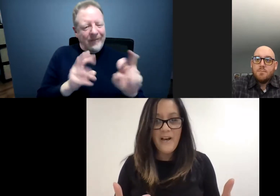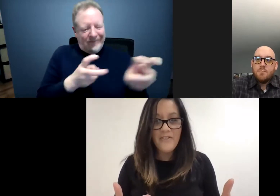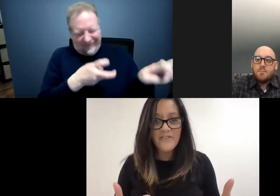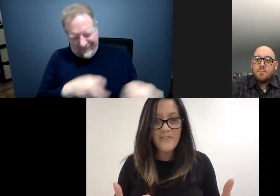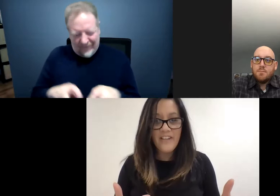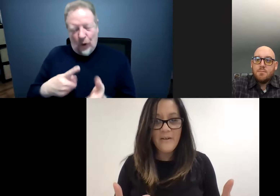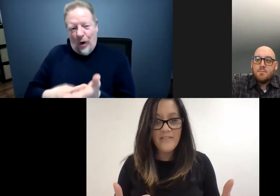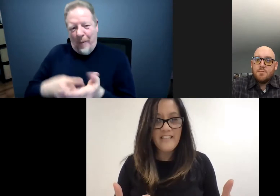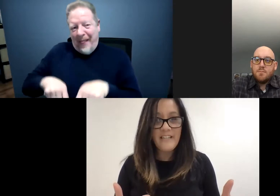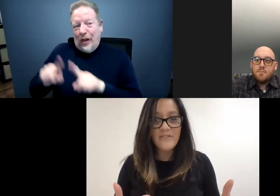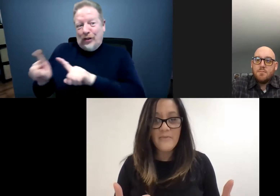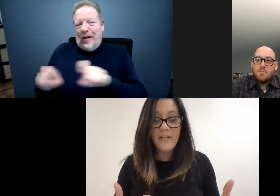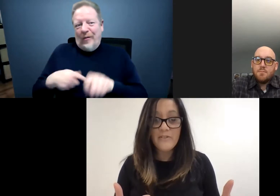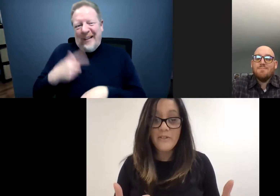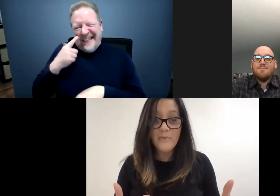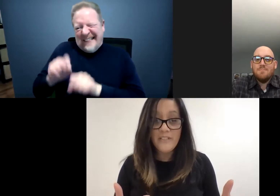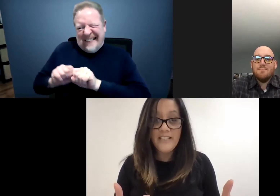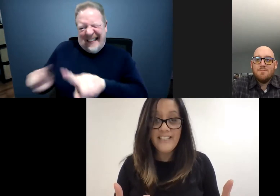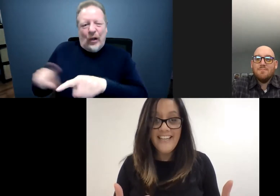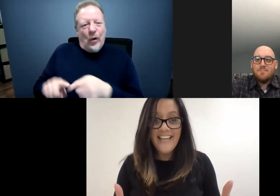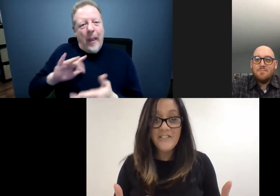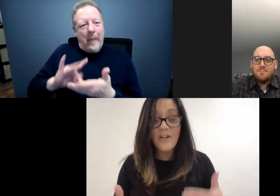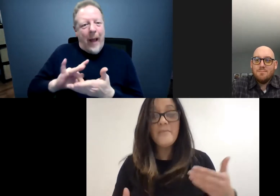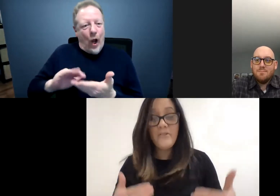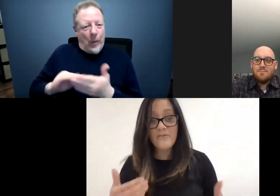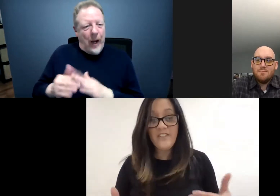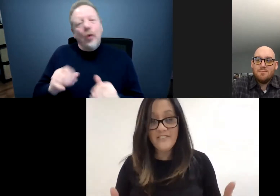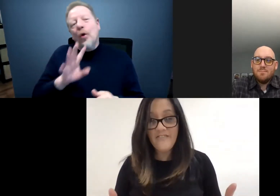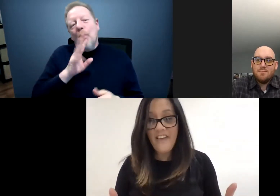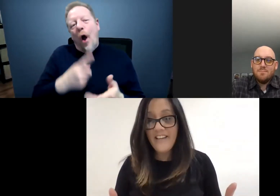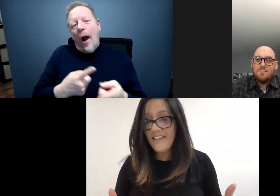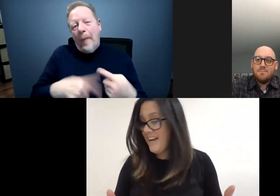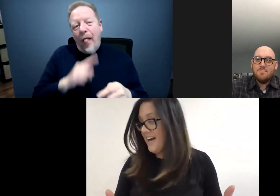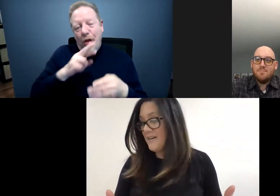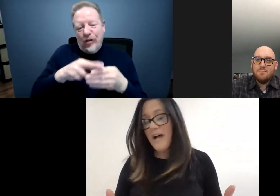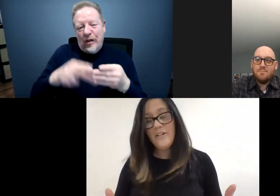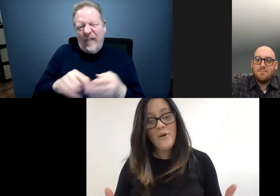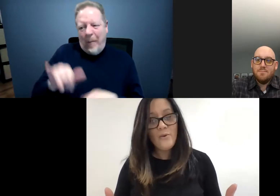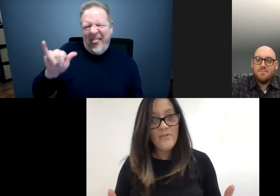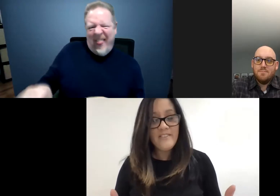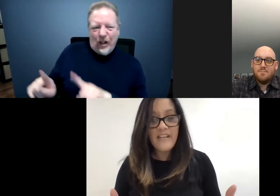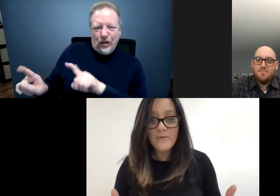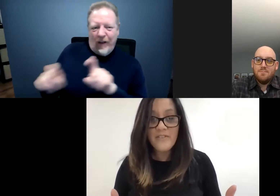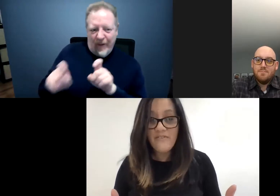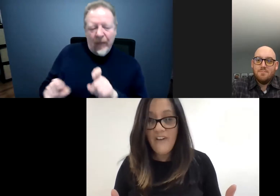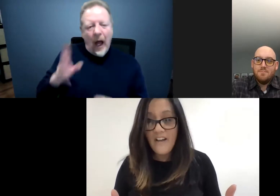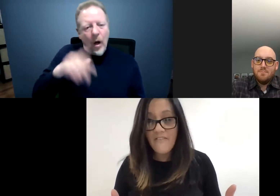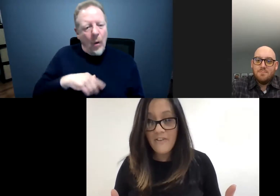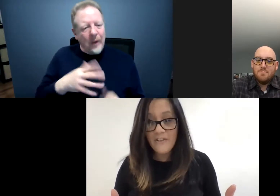the survey that we sent out to the medical community and to talk about the results of that. I know we're only scheduled till 5:30